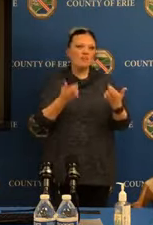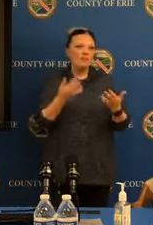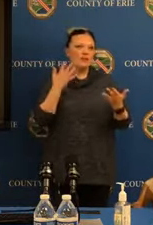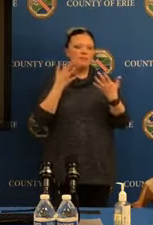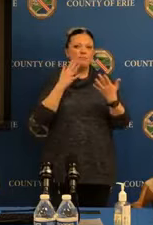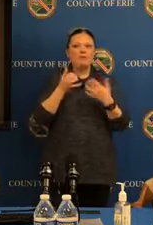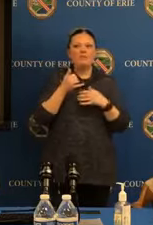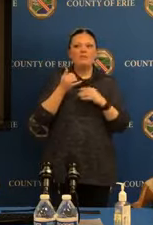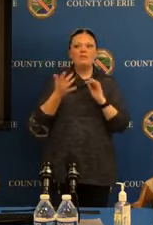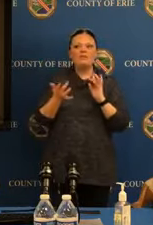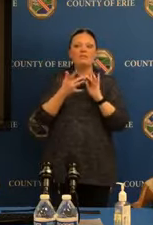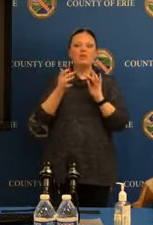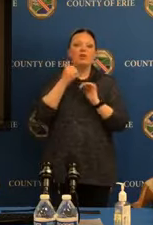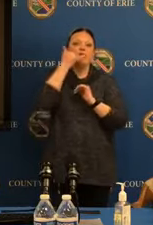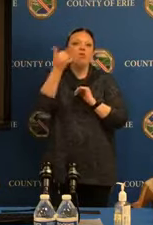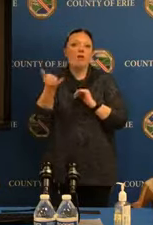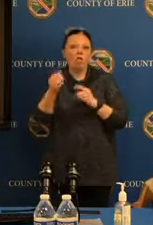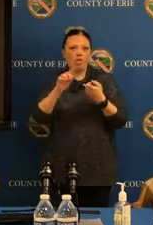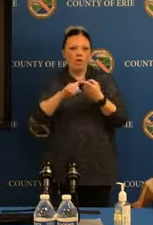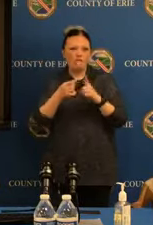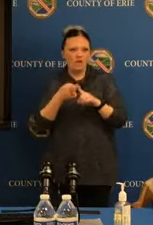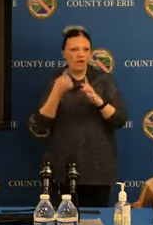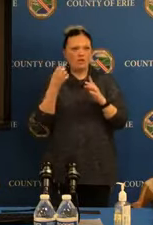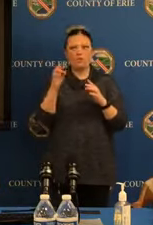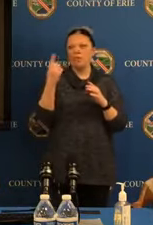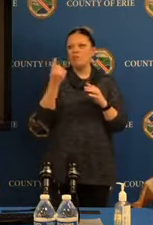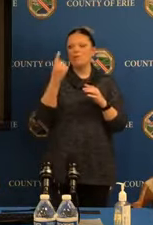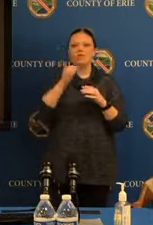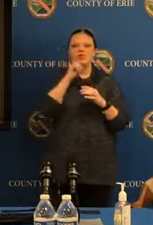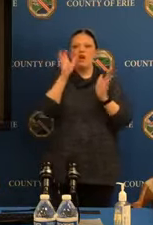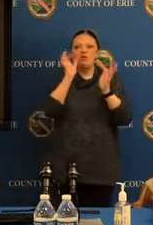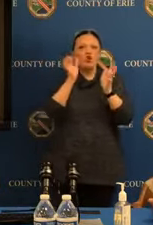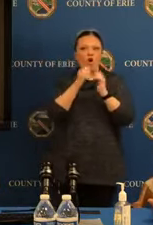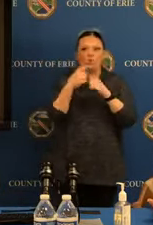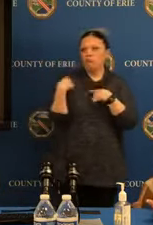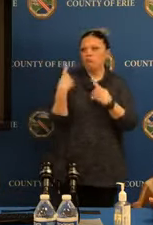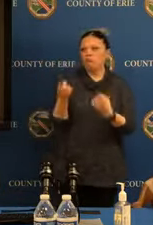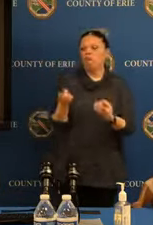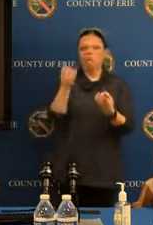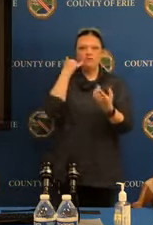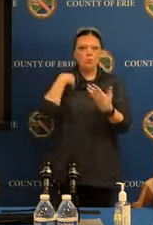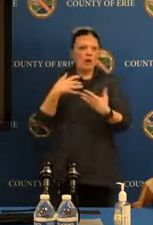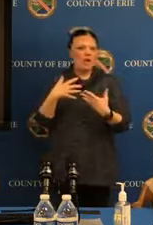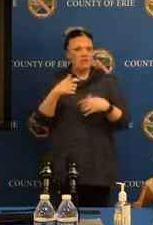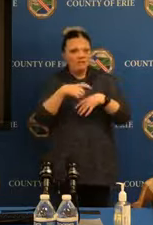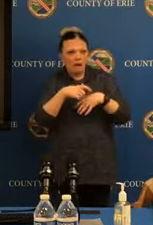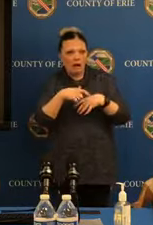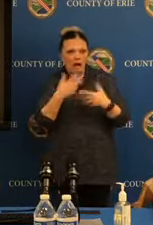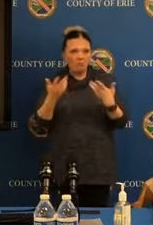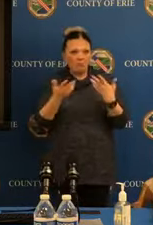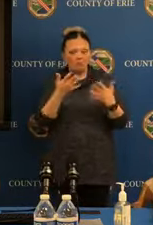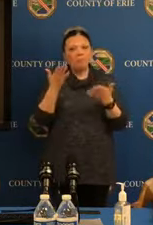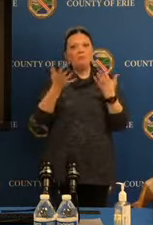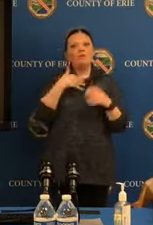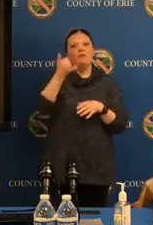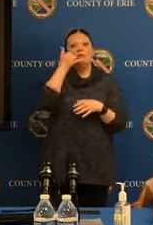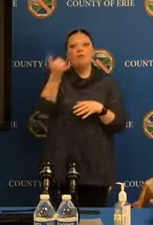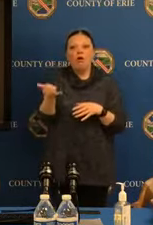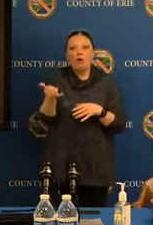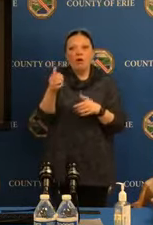your friends or somebody that you haven't been in contact with for a while. I mean, if you have time on your hands, you could call